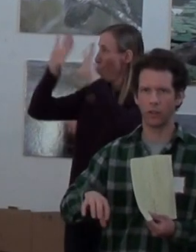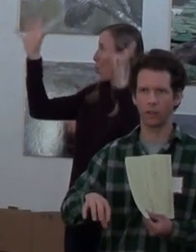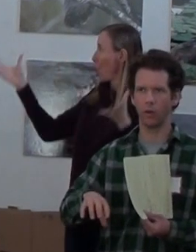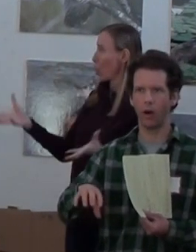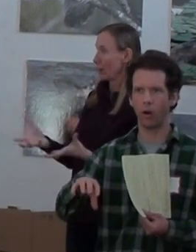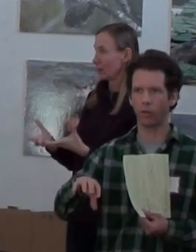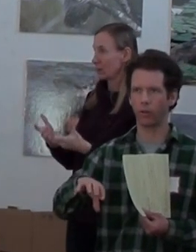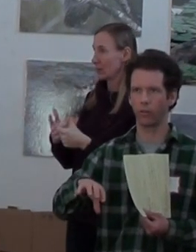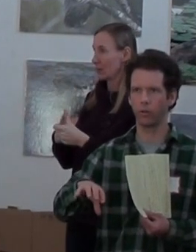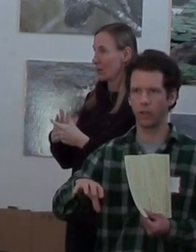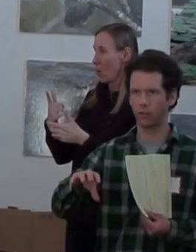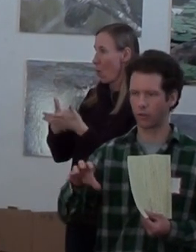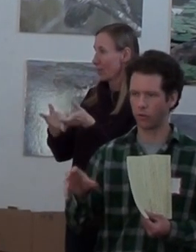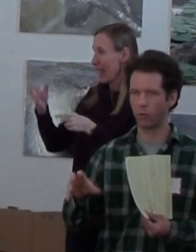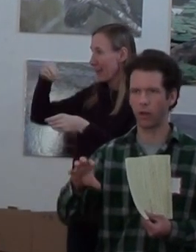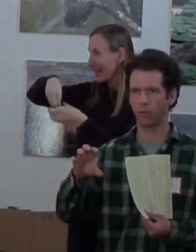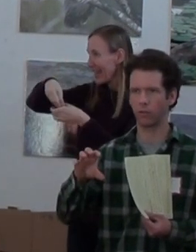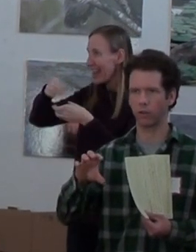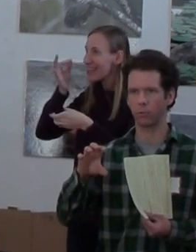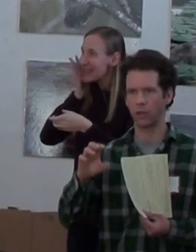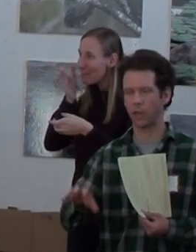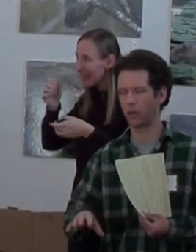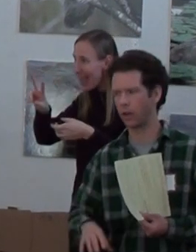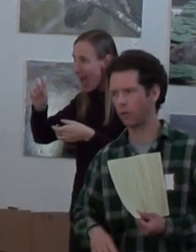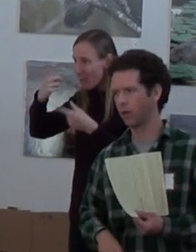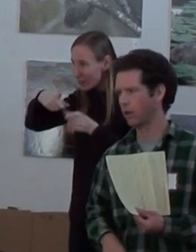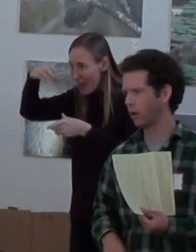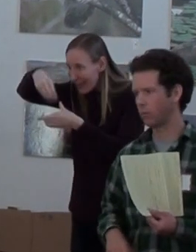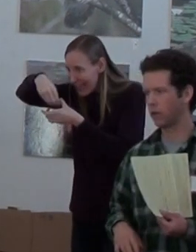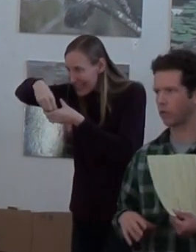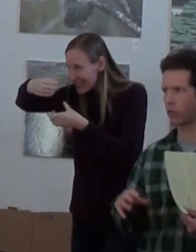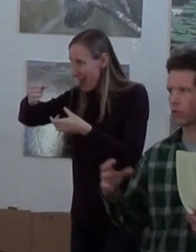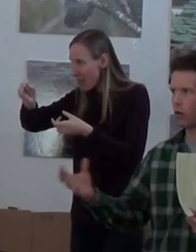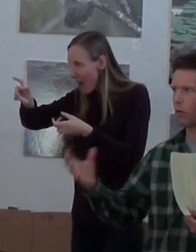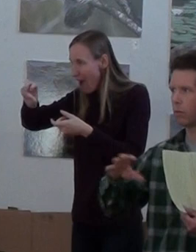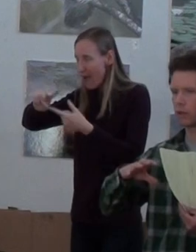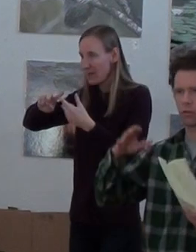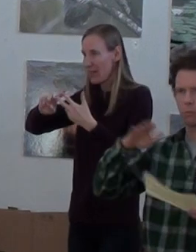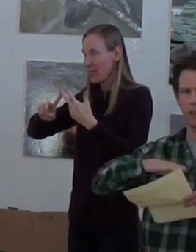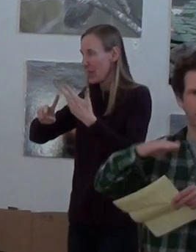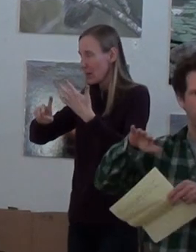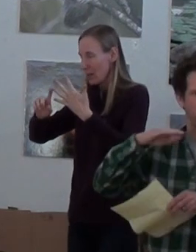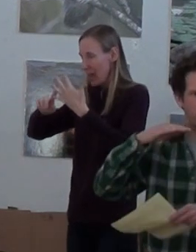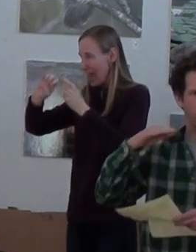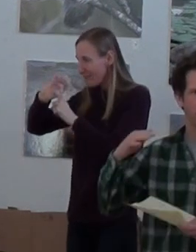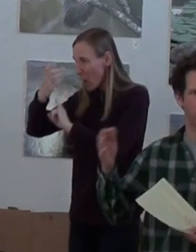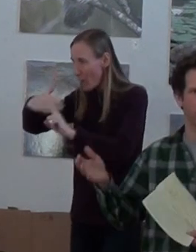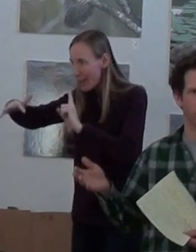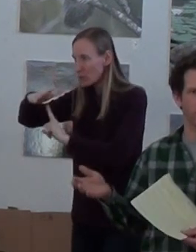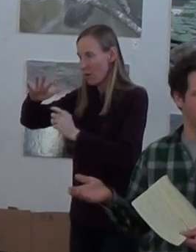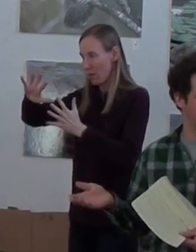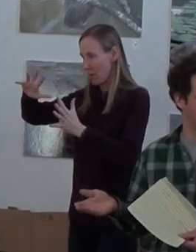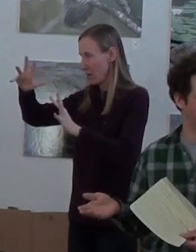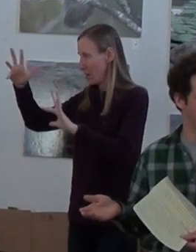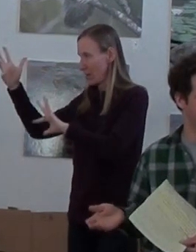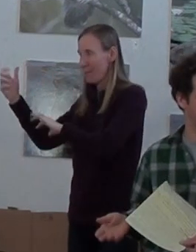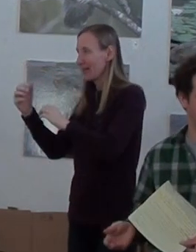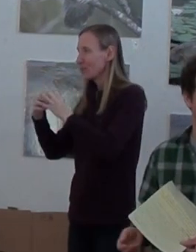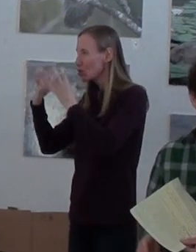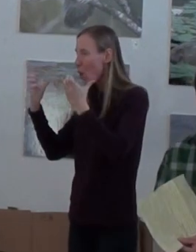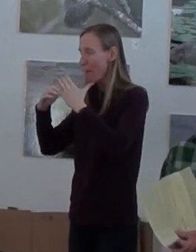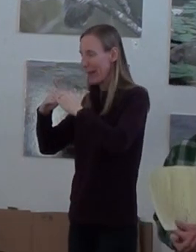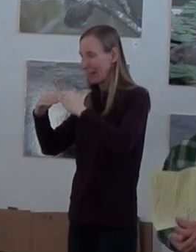which is, you know, all the little duties, the little nuances that are being carried out. I mean, there's just so much, there's so many layers. You guys discovered that yet